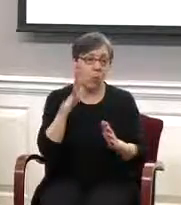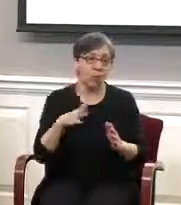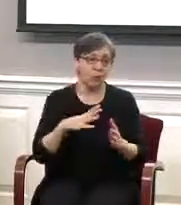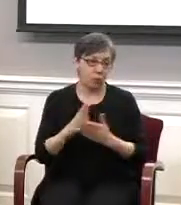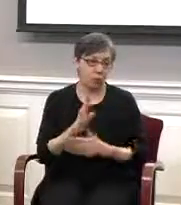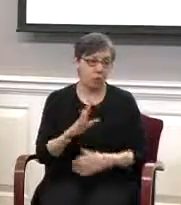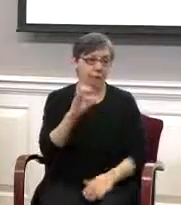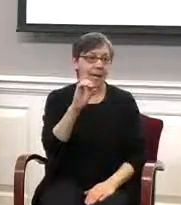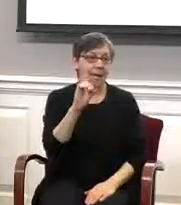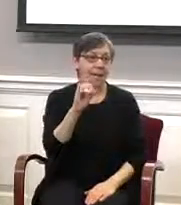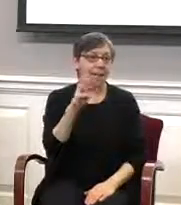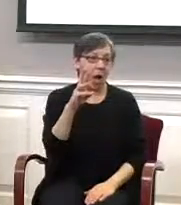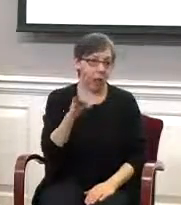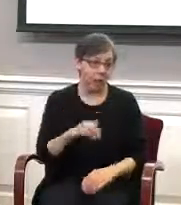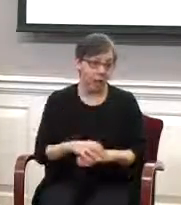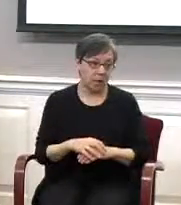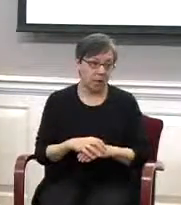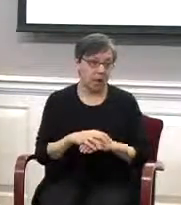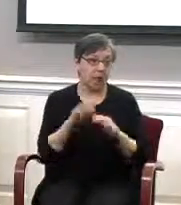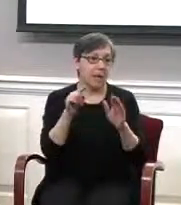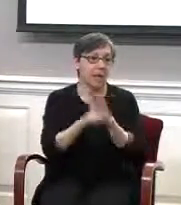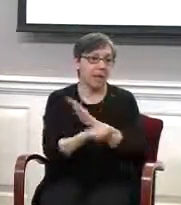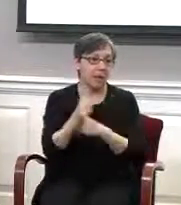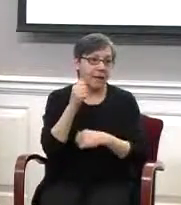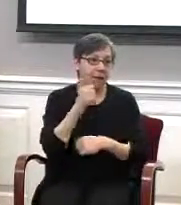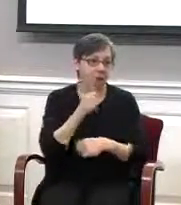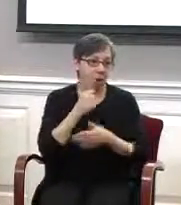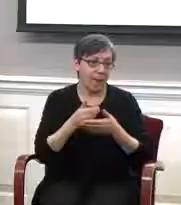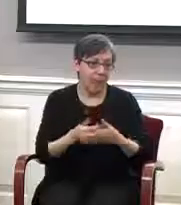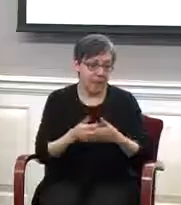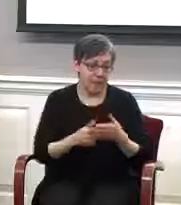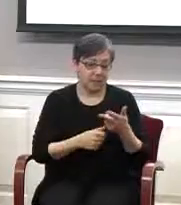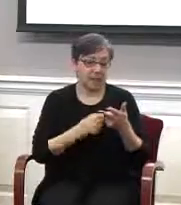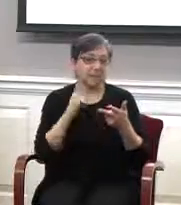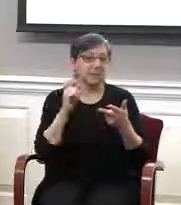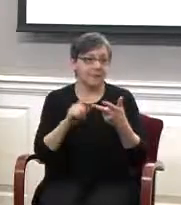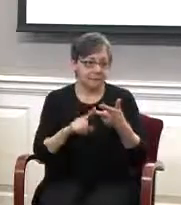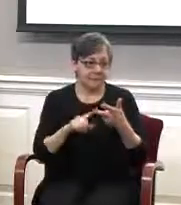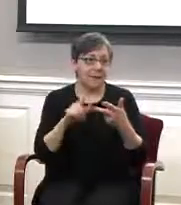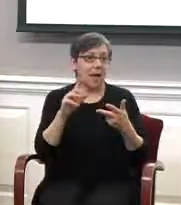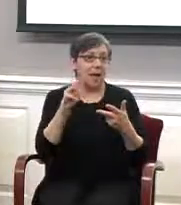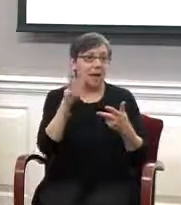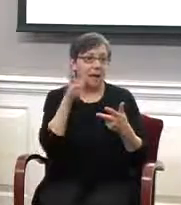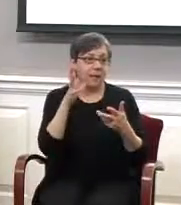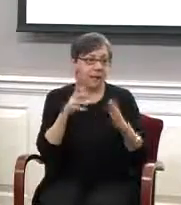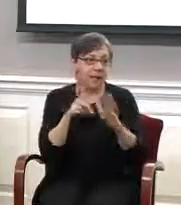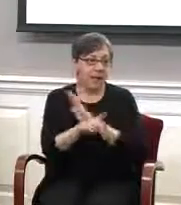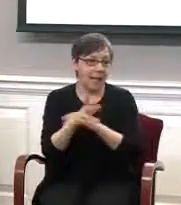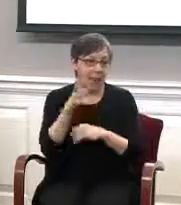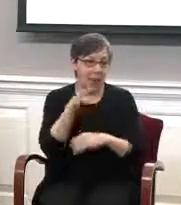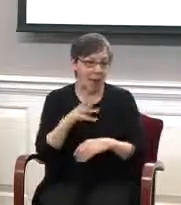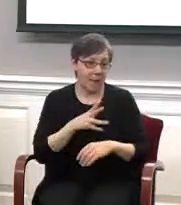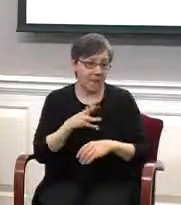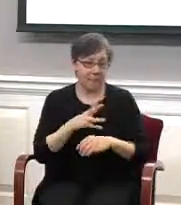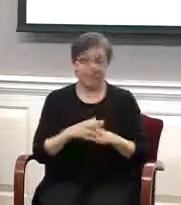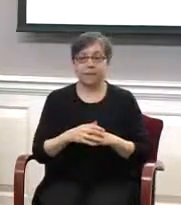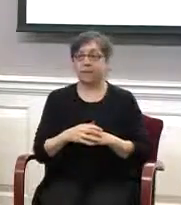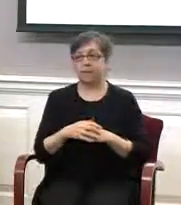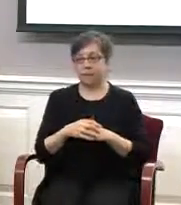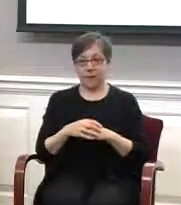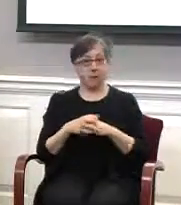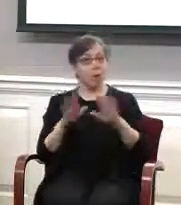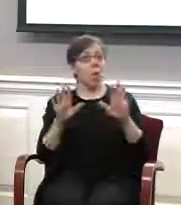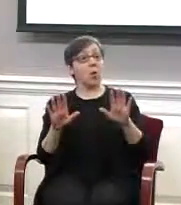dowry, infanticide, feticide, domestic violence. And what I found in talking to the kids is that even when I didn't ask about